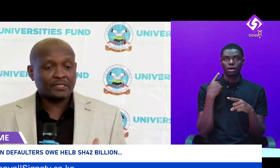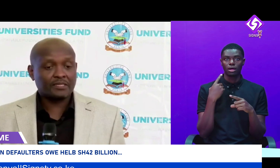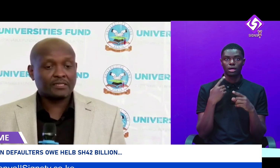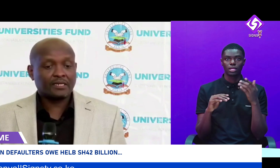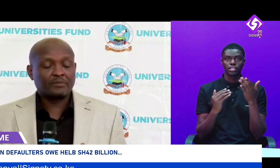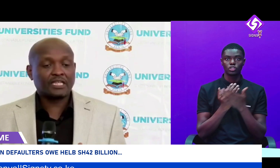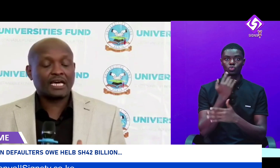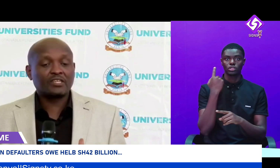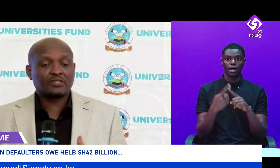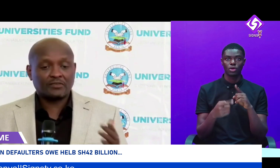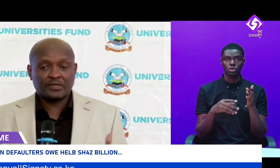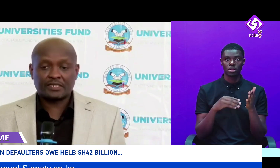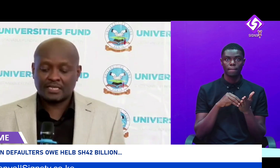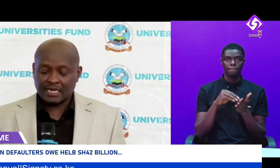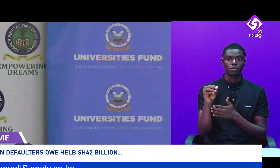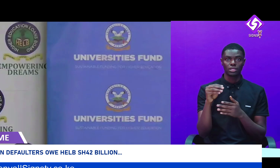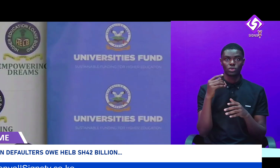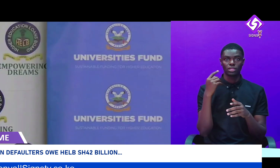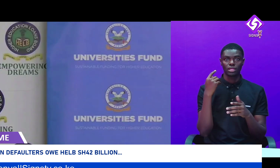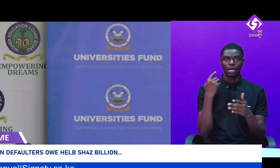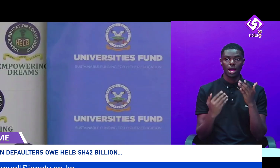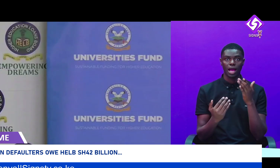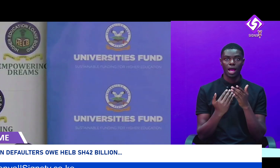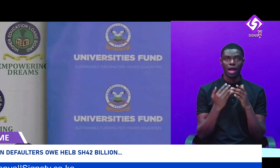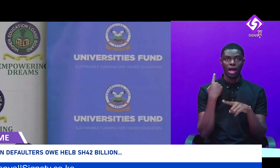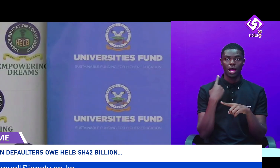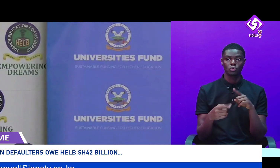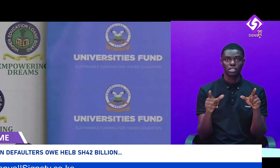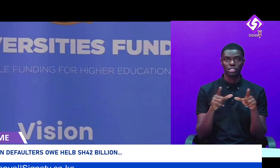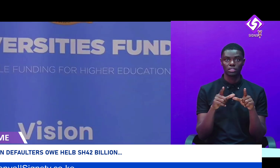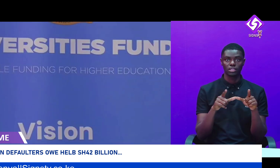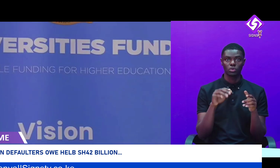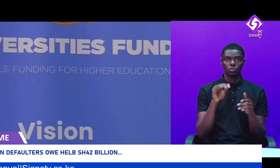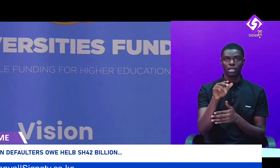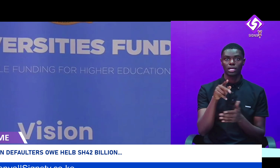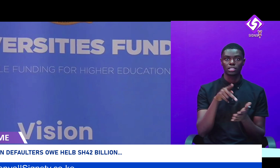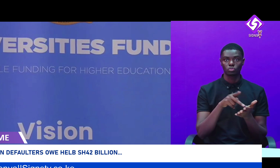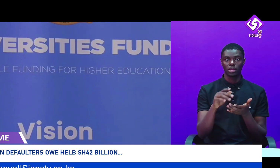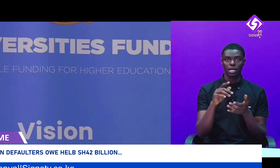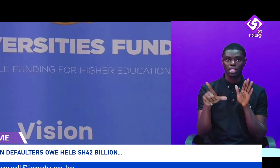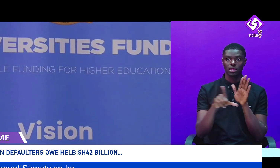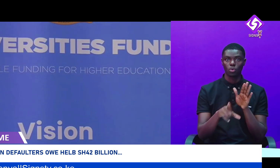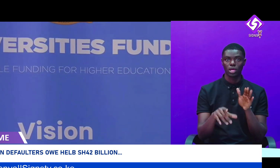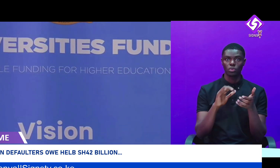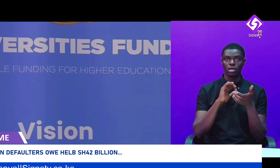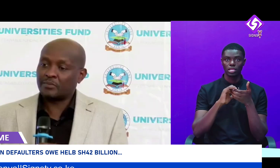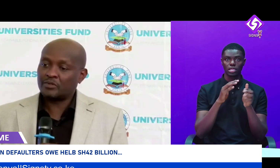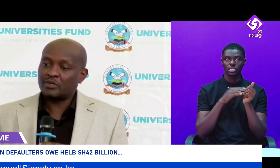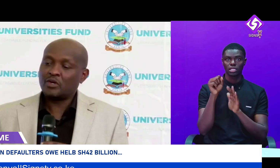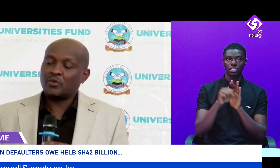payments, their annual certificates, they can ask them to pay. The lawyers also, we are engaging their leadership to see how they can be able to support. When